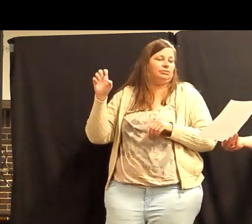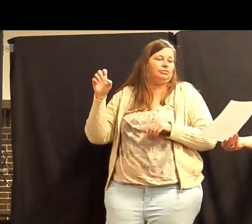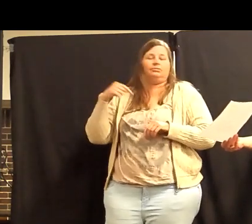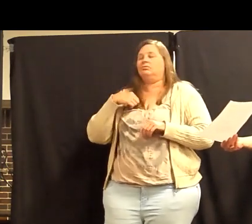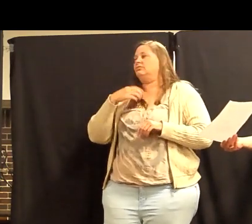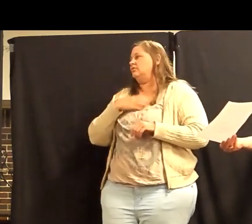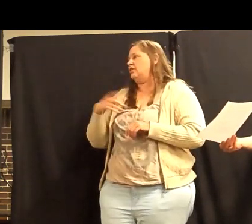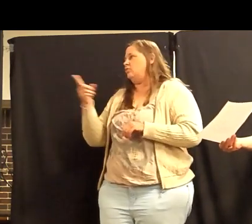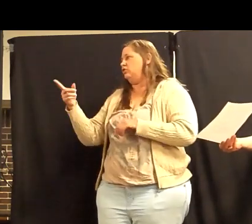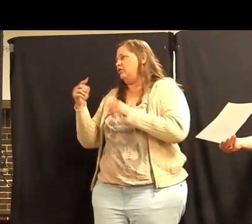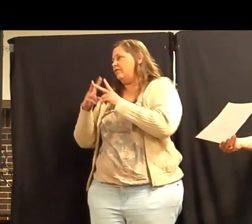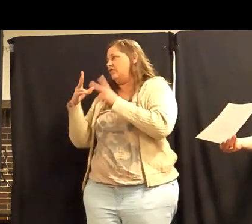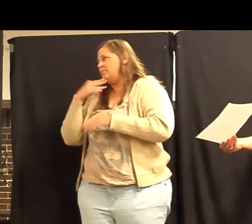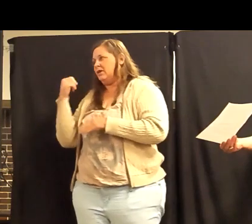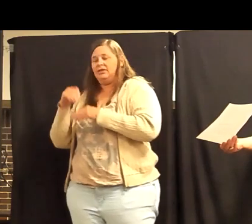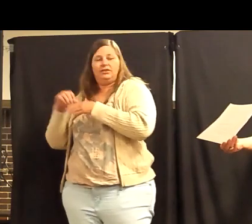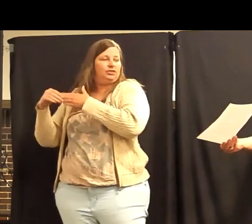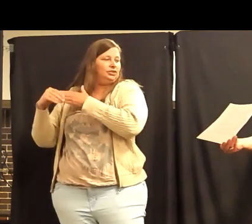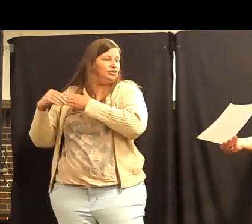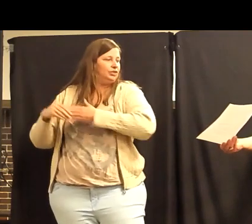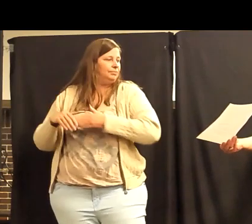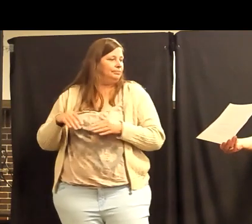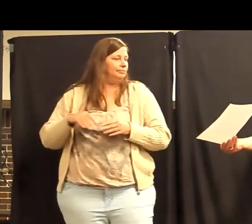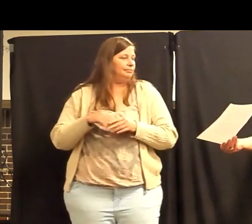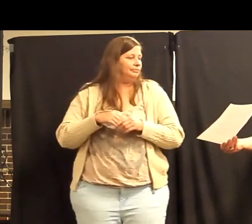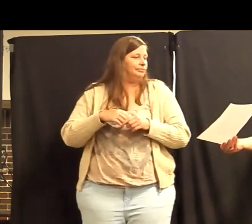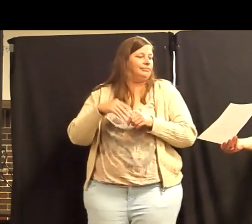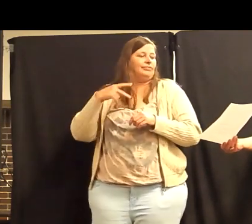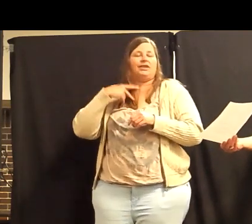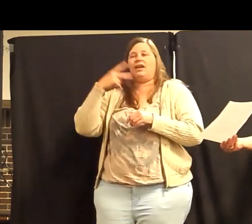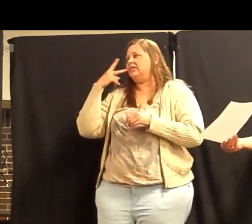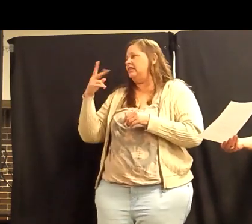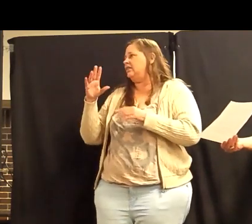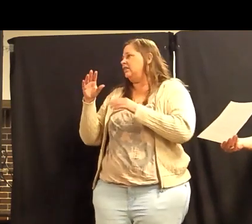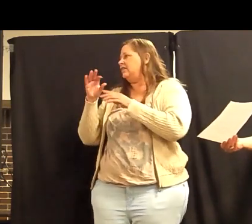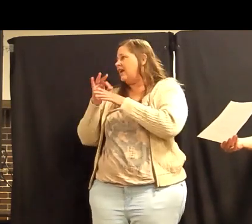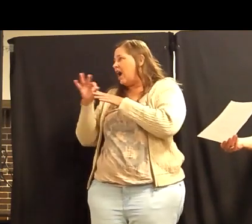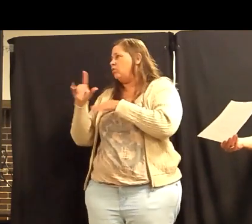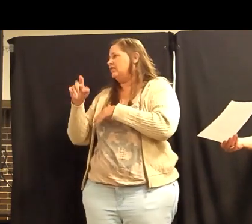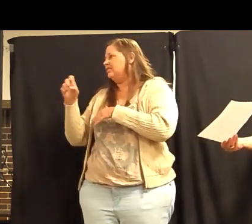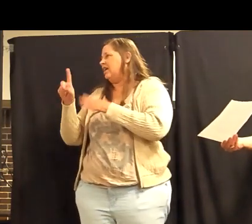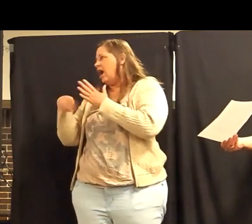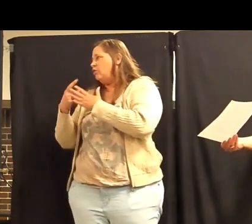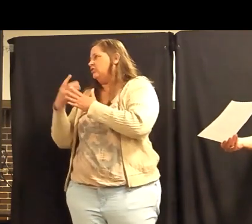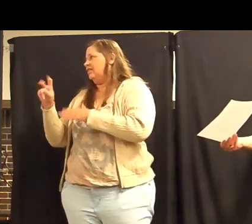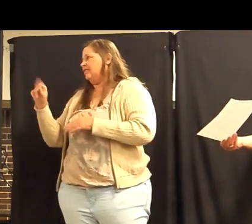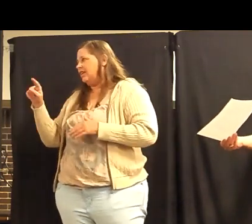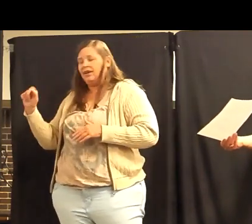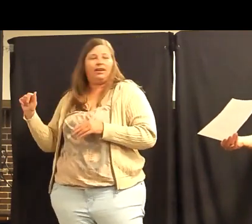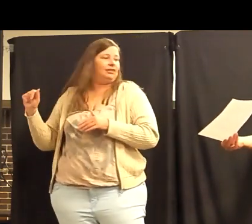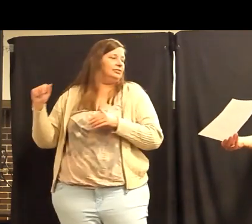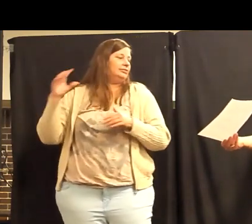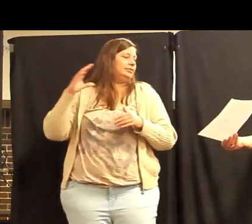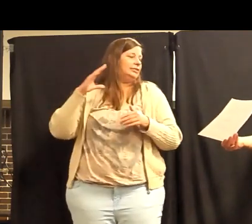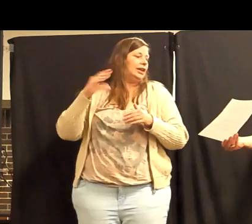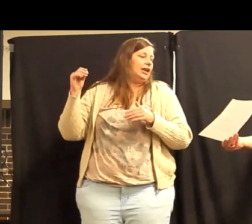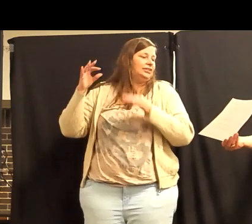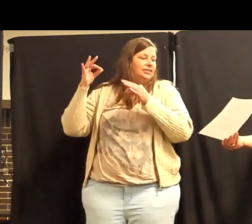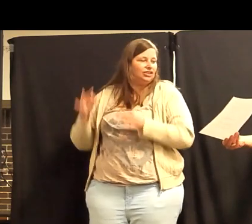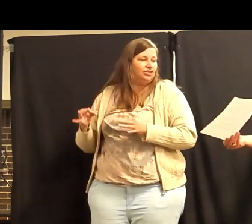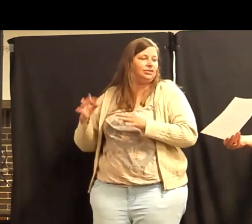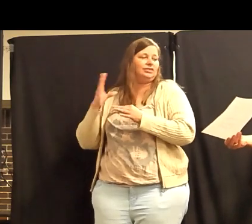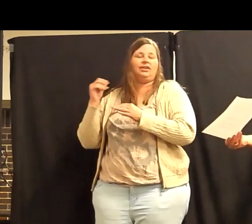To Superintendent Kaus, I wish you the very best. And I see you have countless